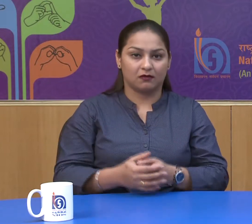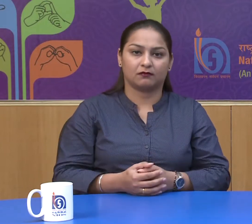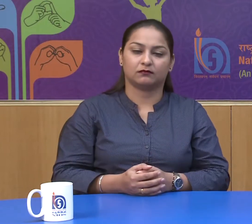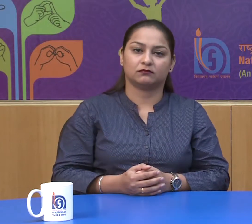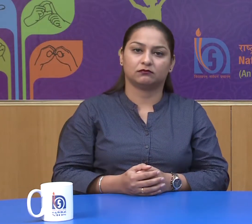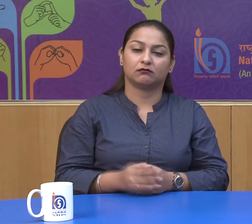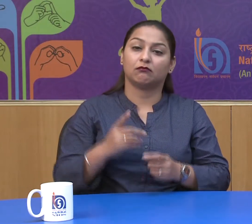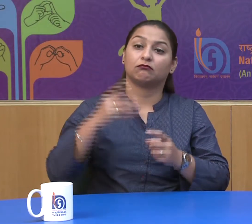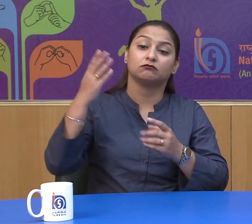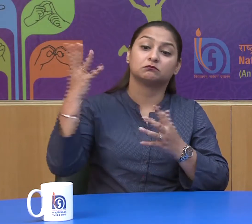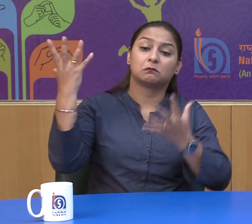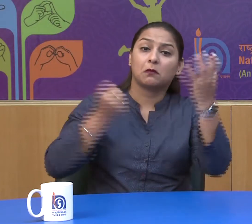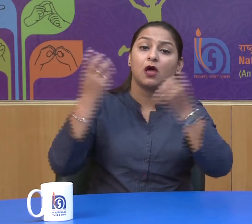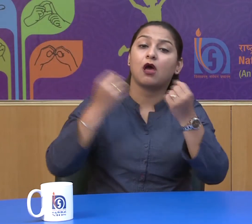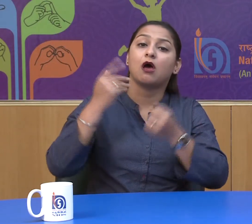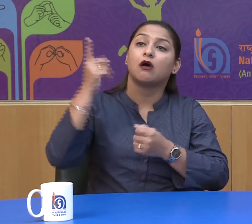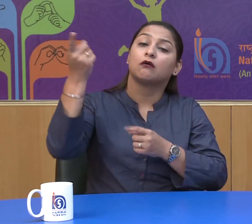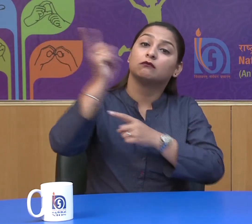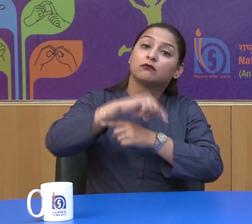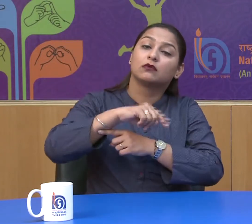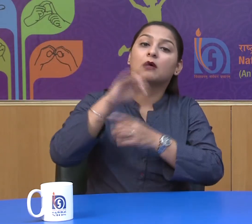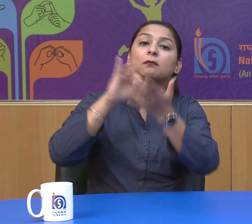also brought in from Tibet,